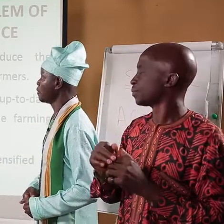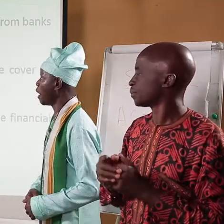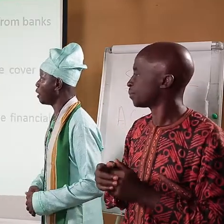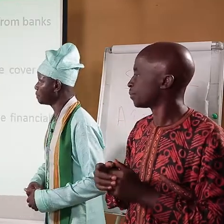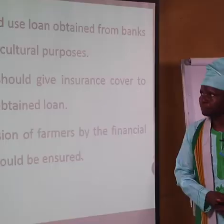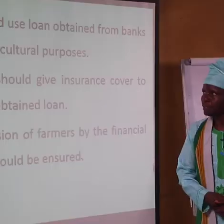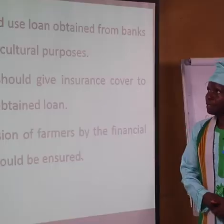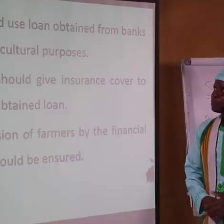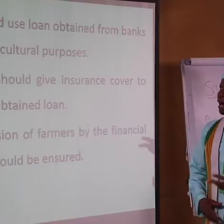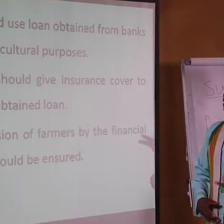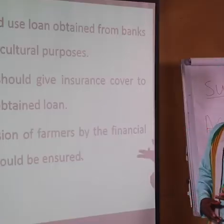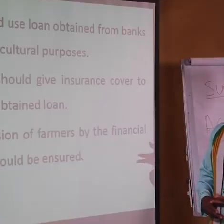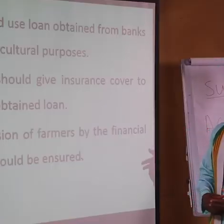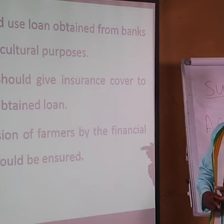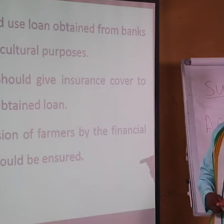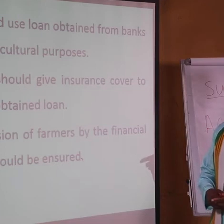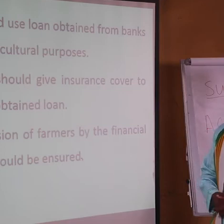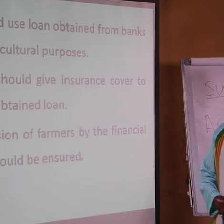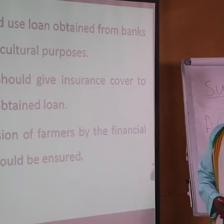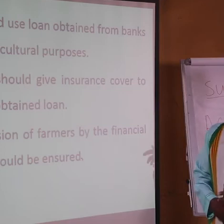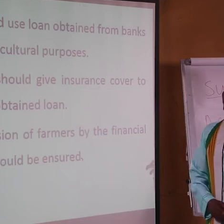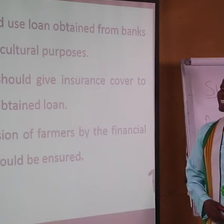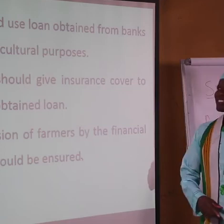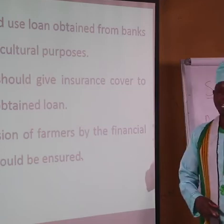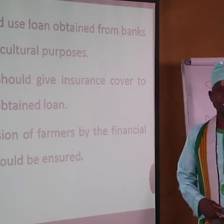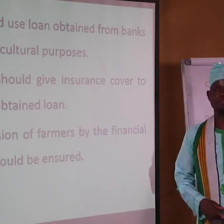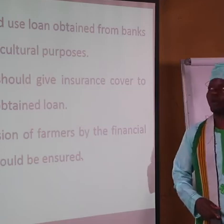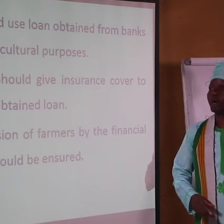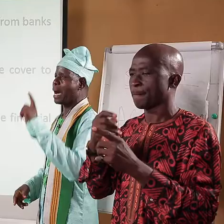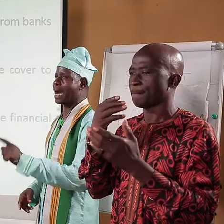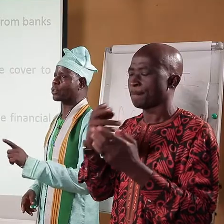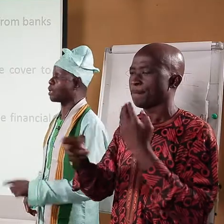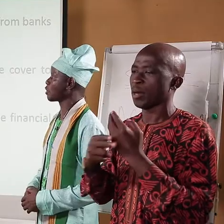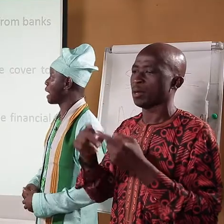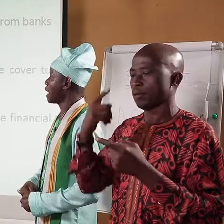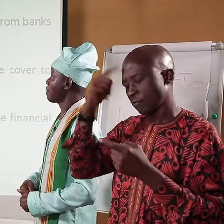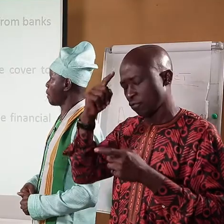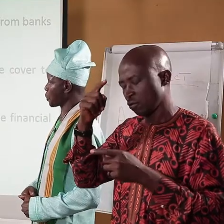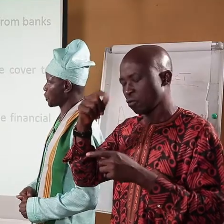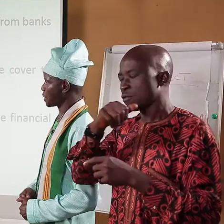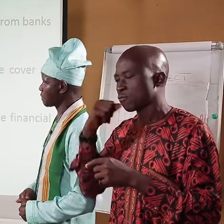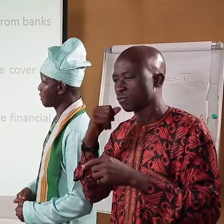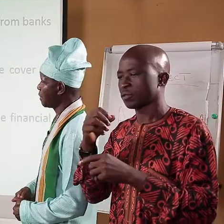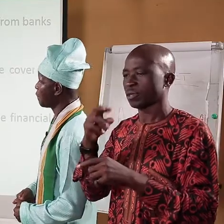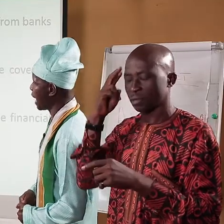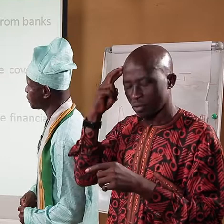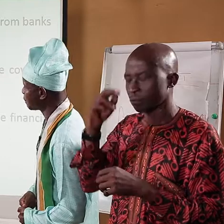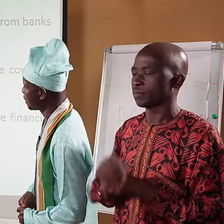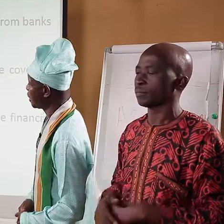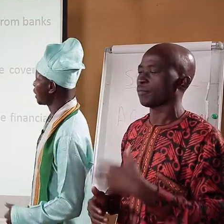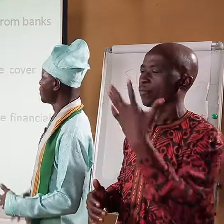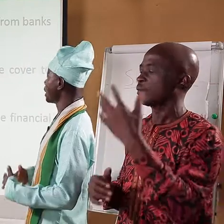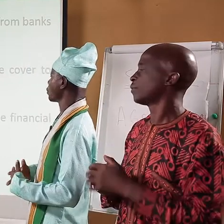officers. 4, farmers should use loan obtained from the bank strictly for agricultural purposes.